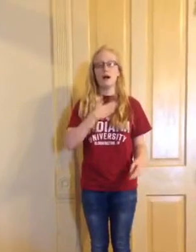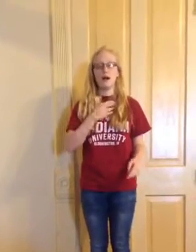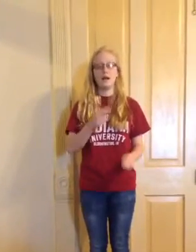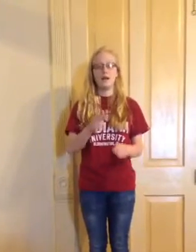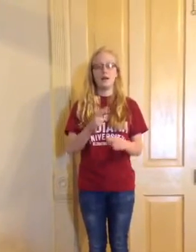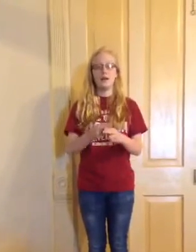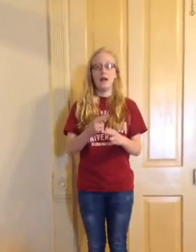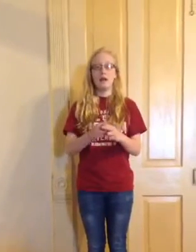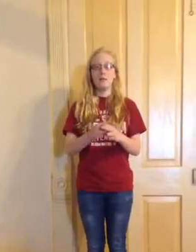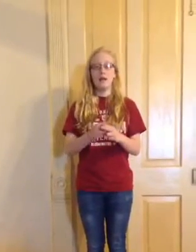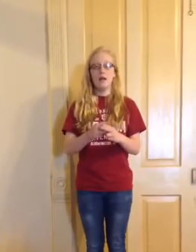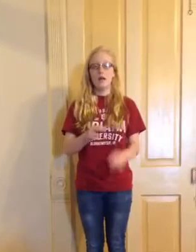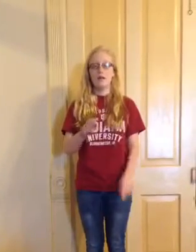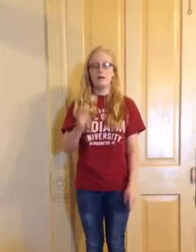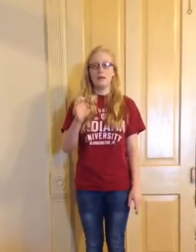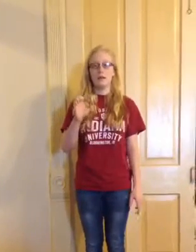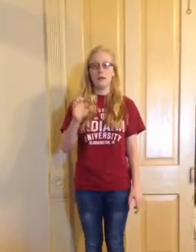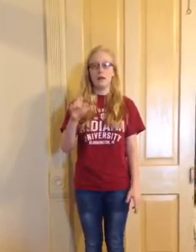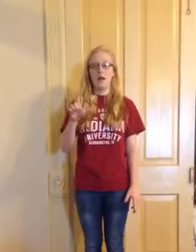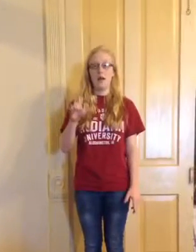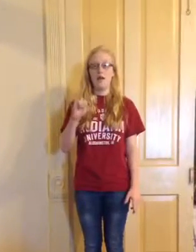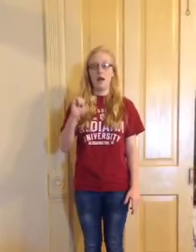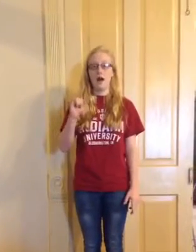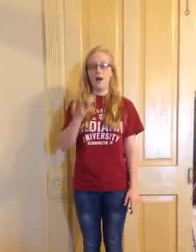my name is